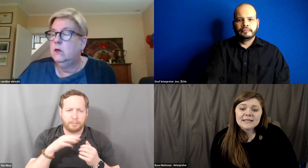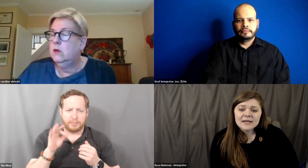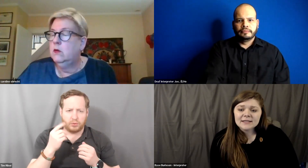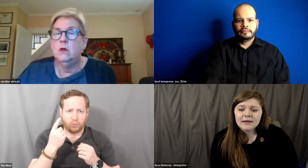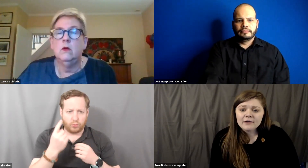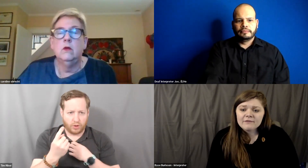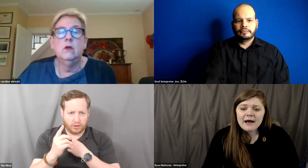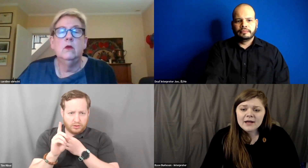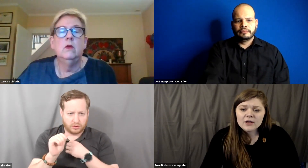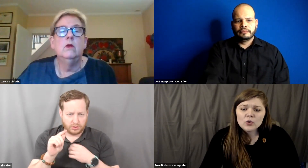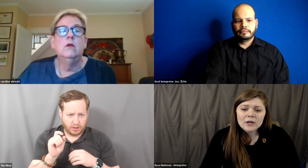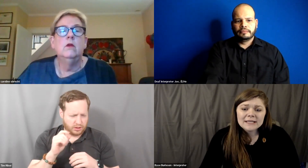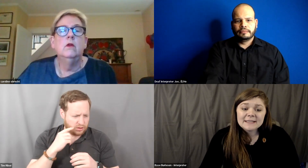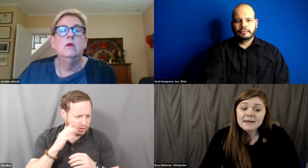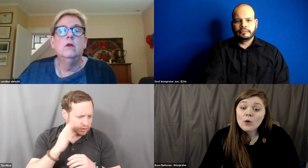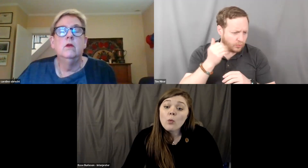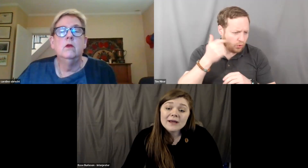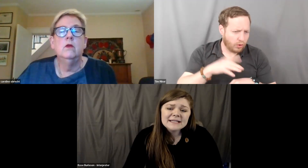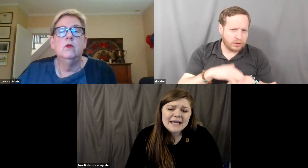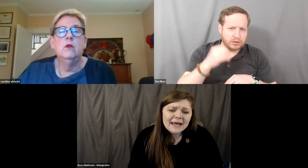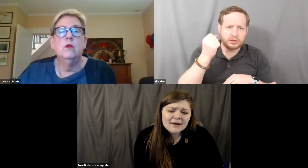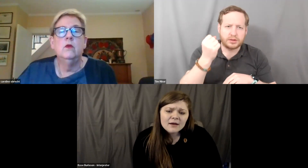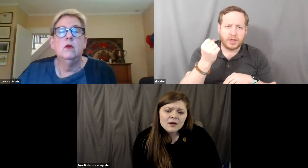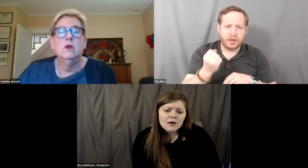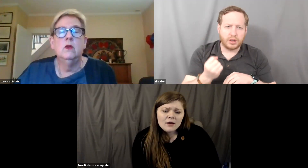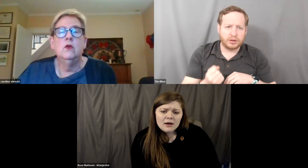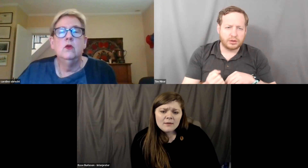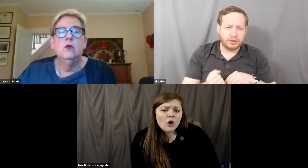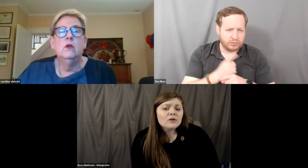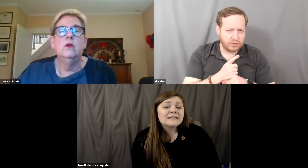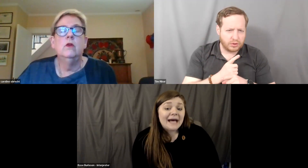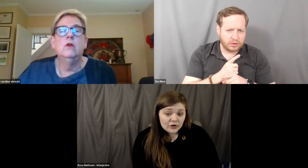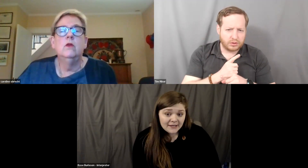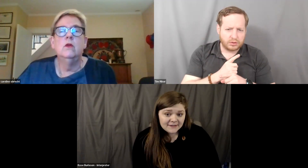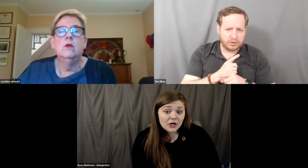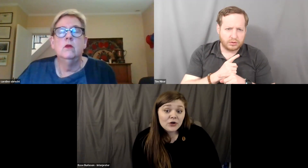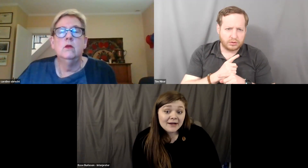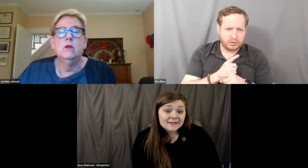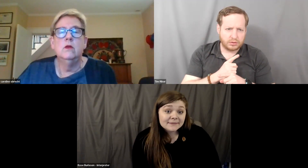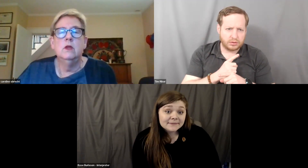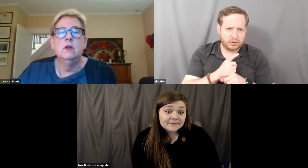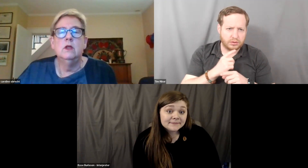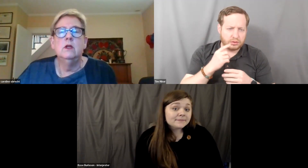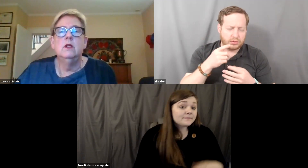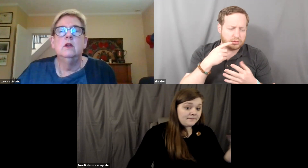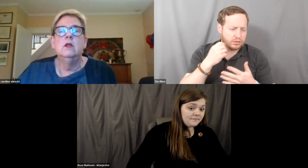Hi, yes, I would like to clarify. You want us to pick one date? They're all on Saturdays, is that correct?